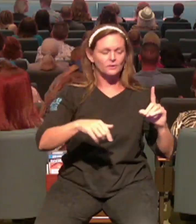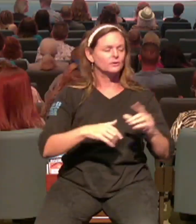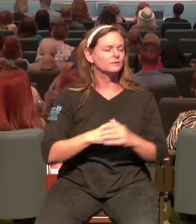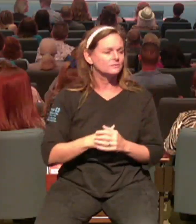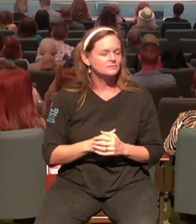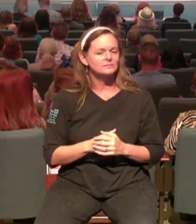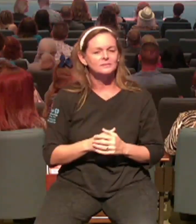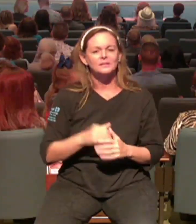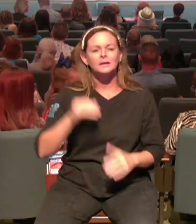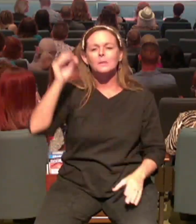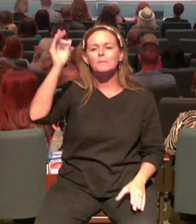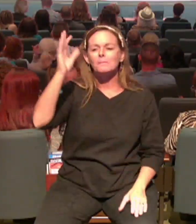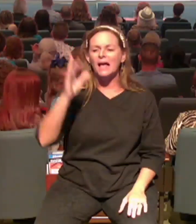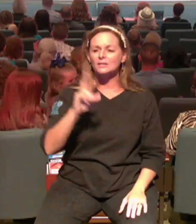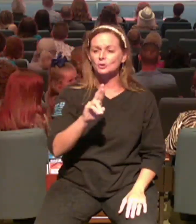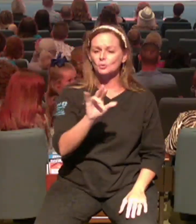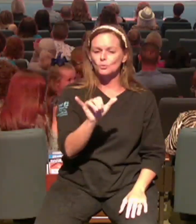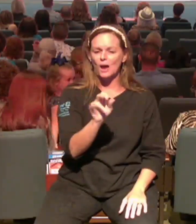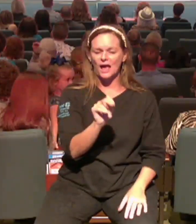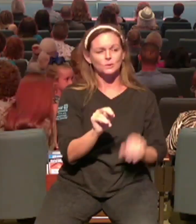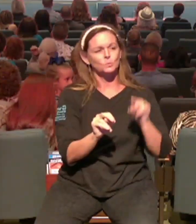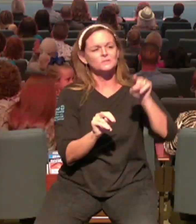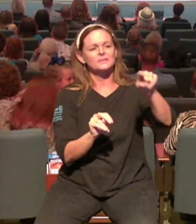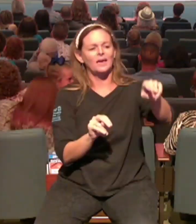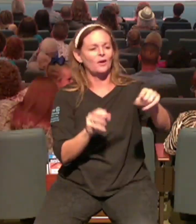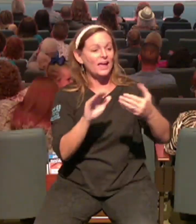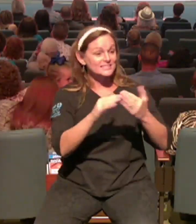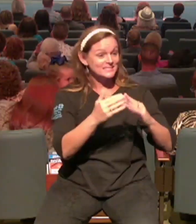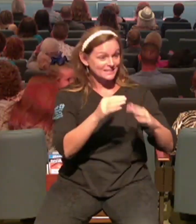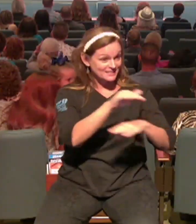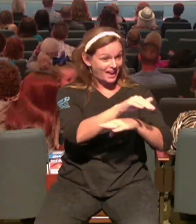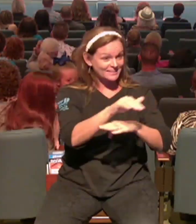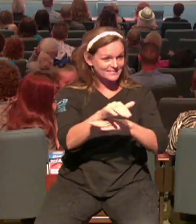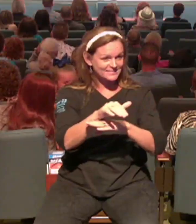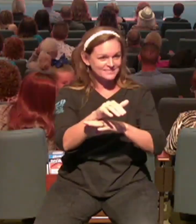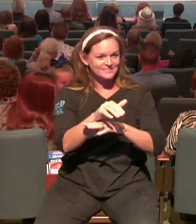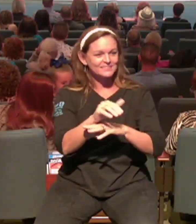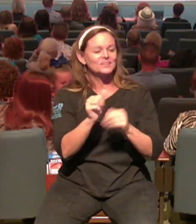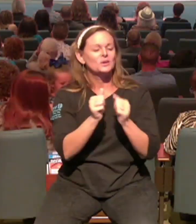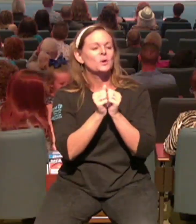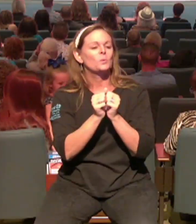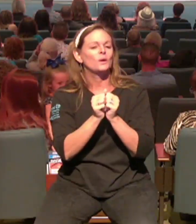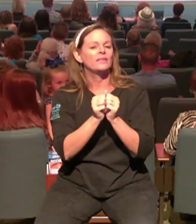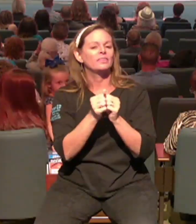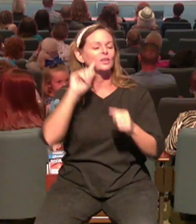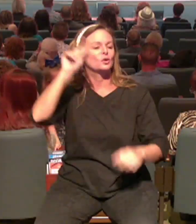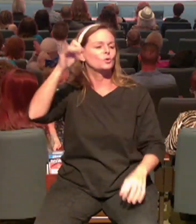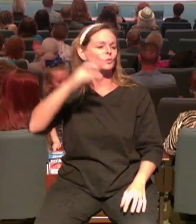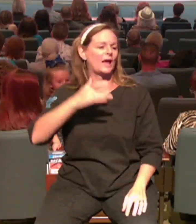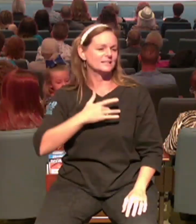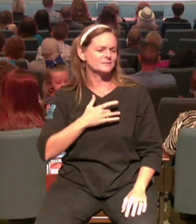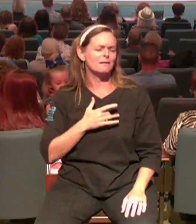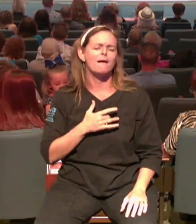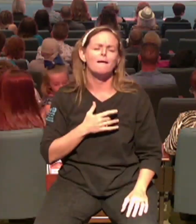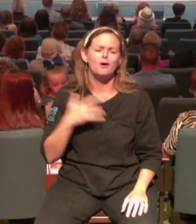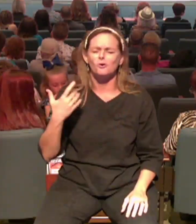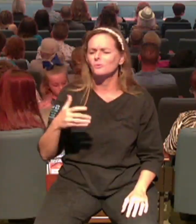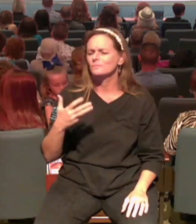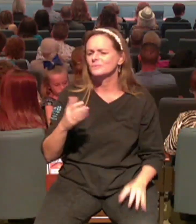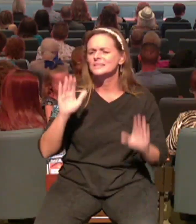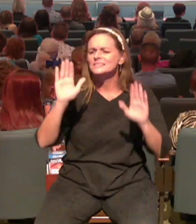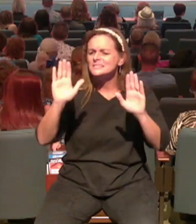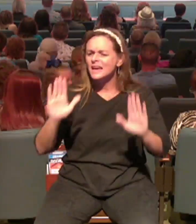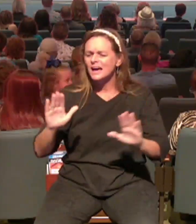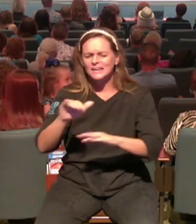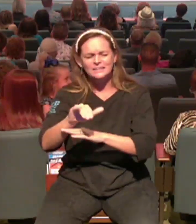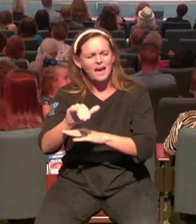just preached a great message down at City Nights on grace. And if you were there, if you've never been to City Nights, you ought to give it a go sometime every Sunday night,